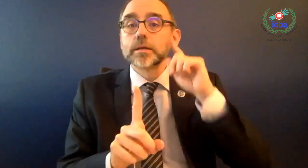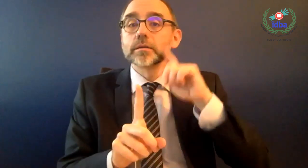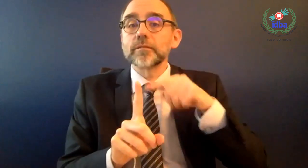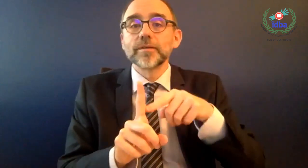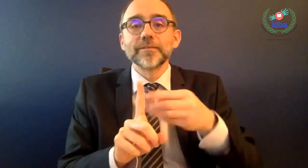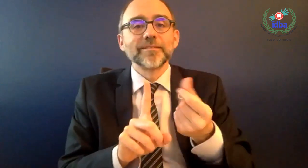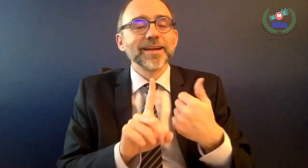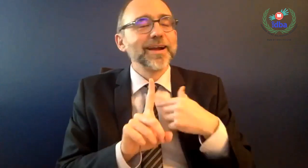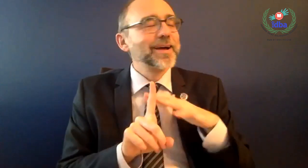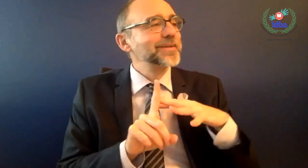be